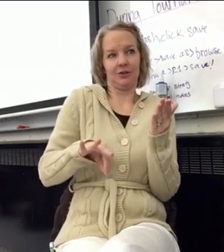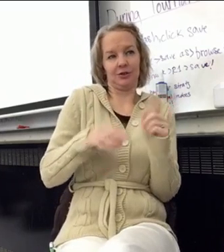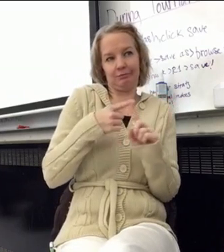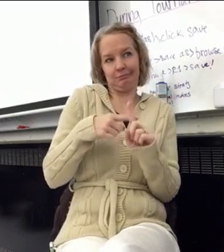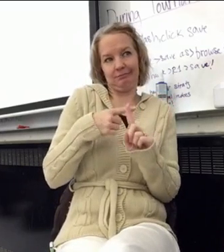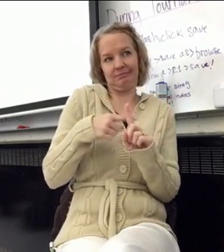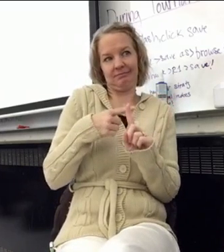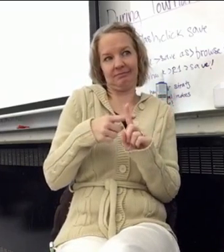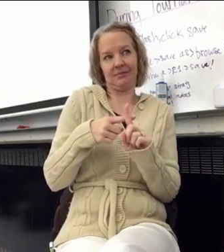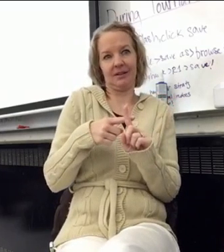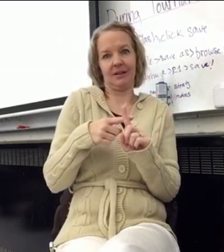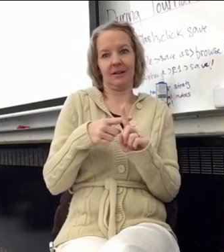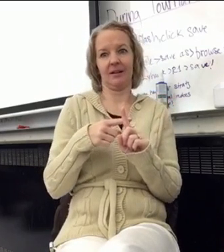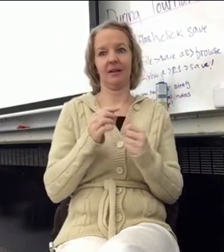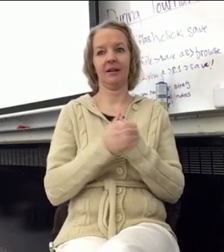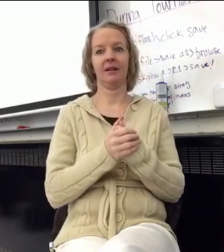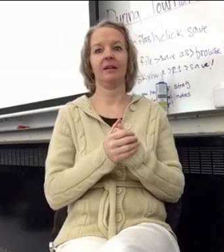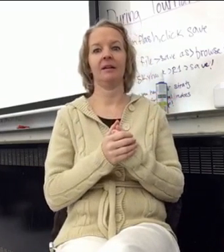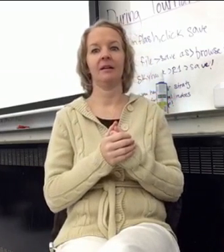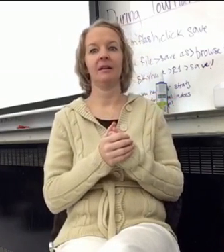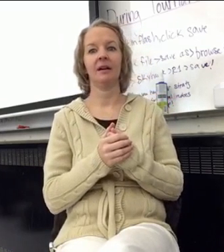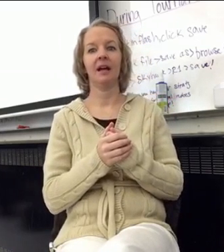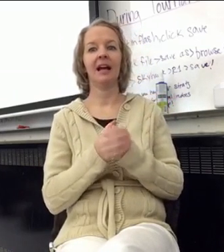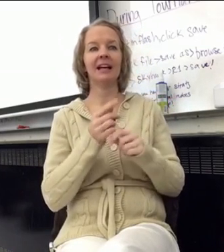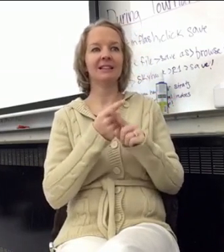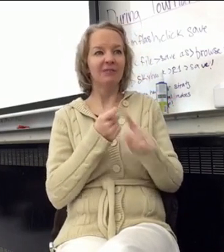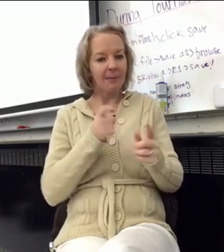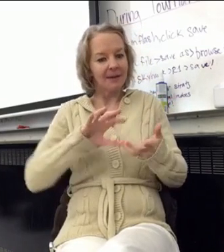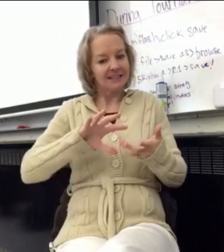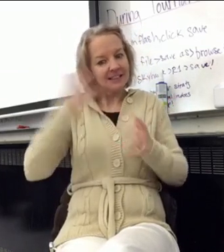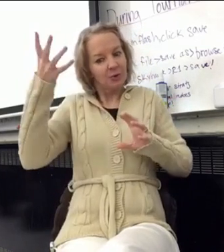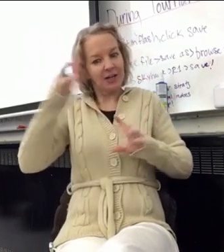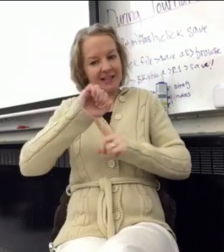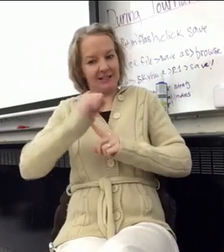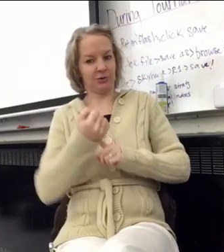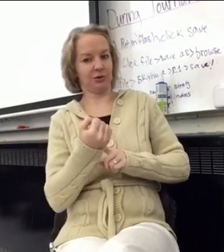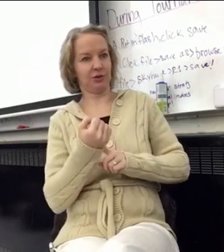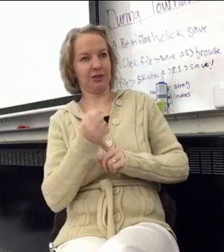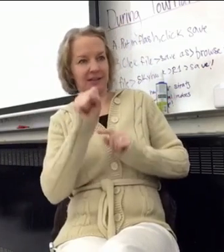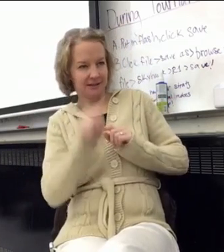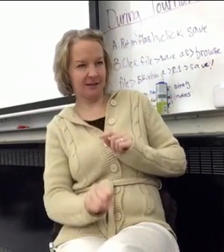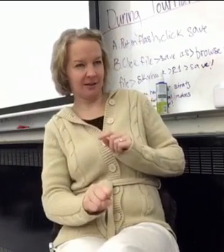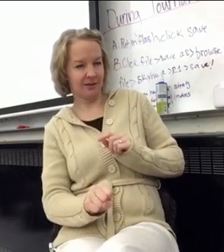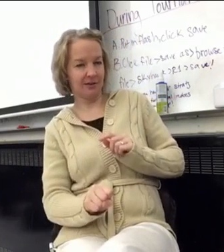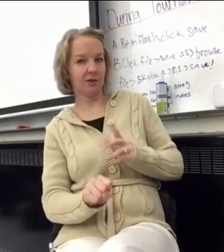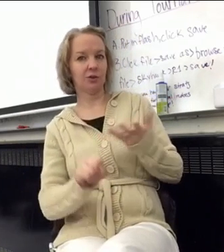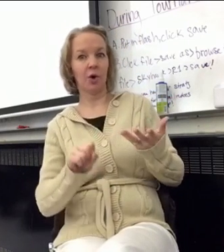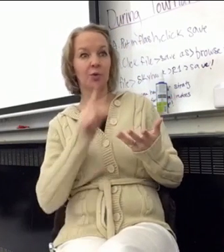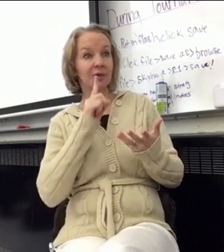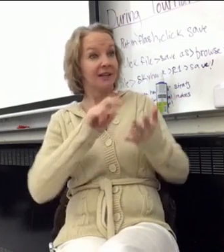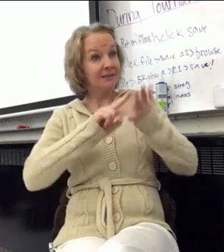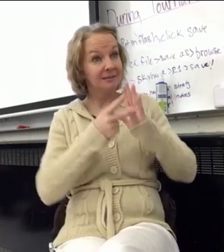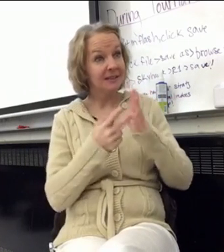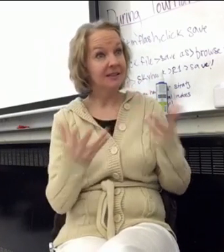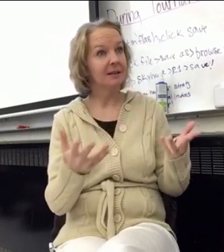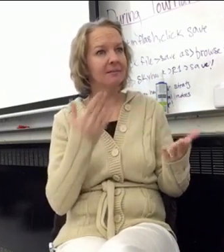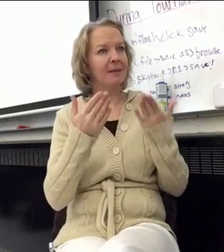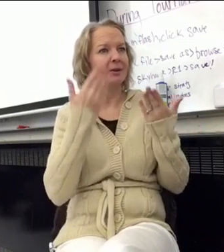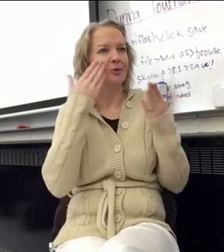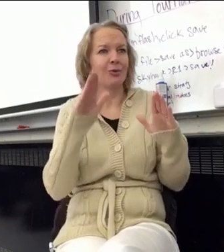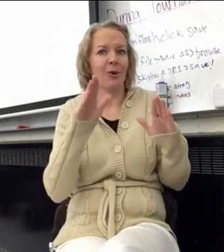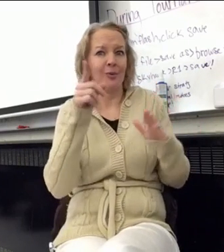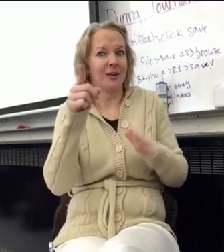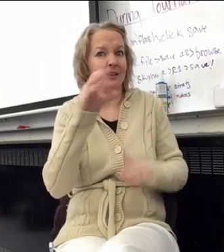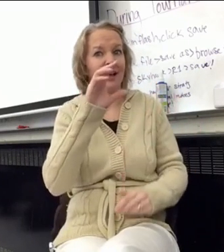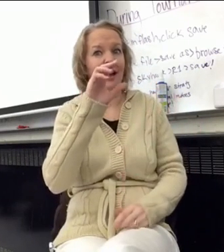underline disorganized situation in the southern states. So here's basically what a carpetbagger is going to do. Now, you might not even know what a